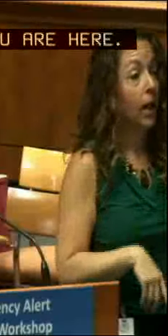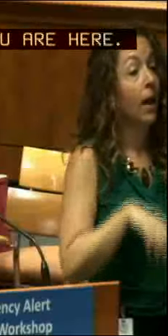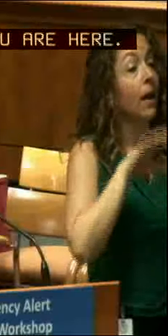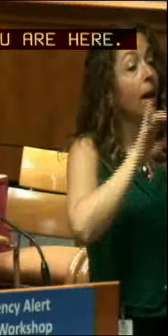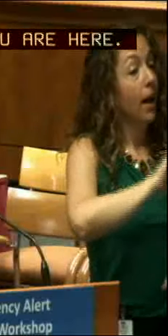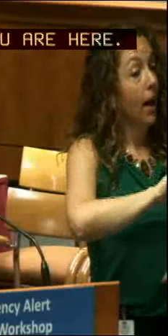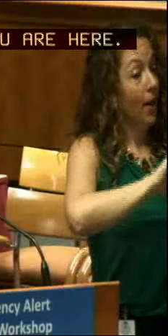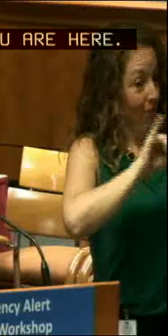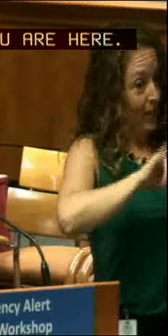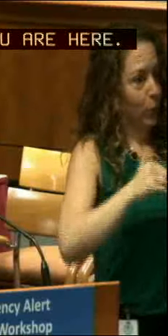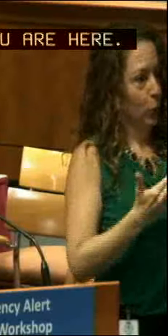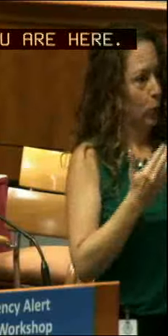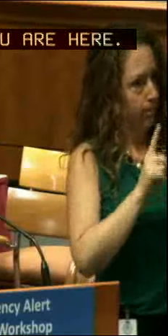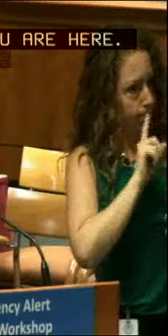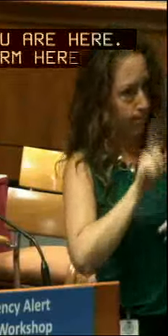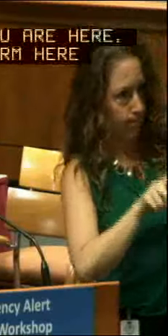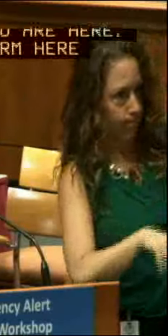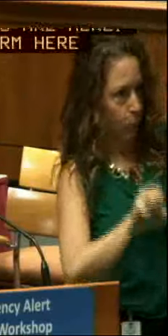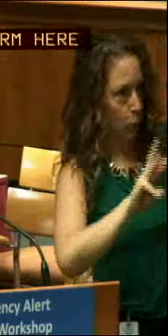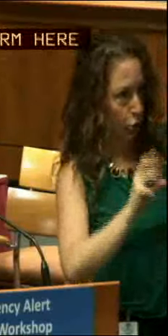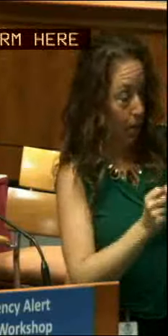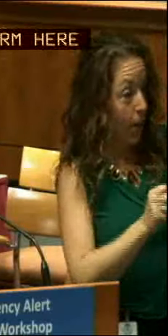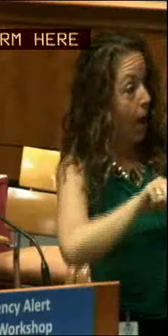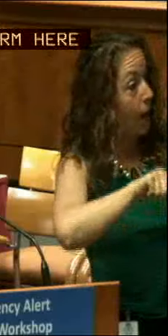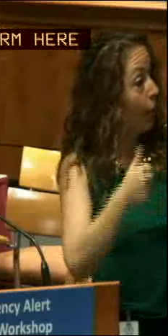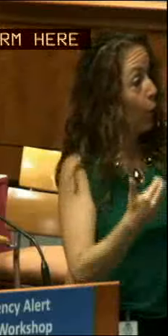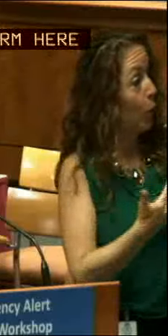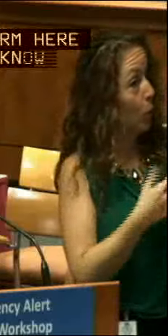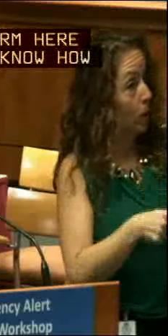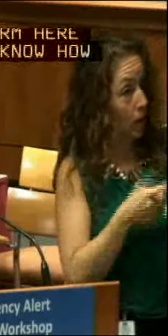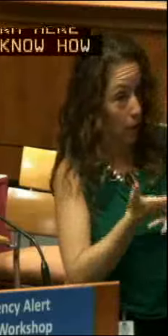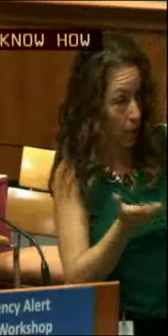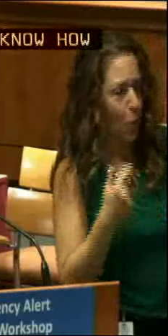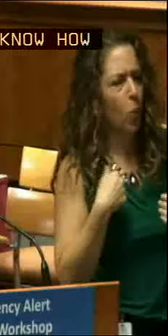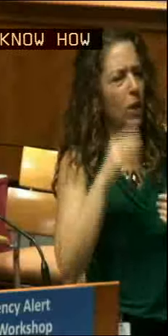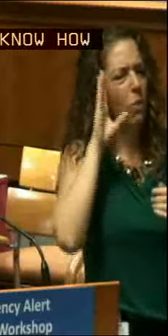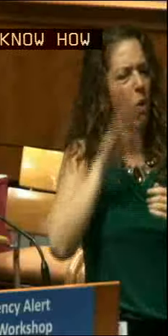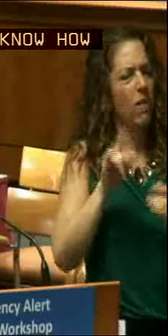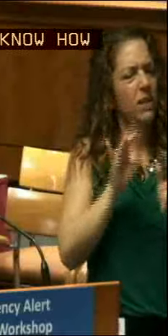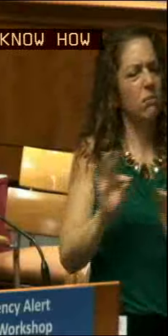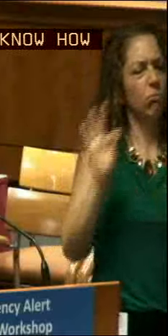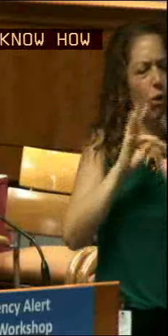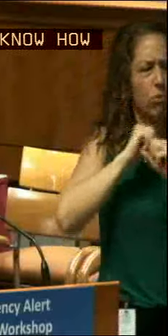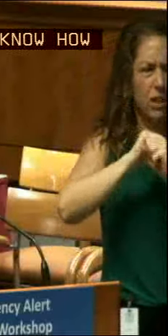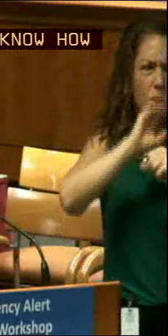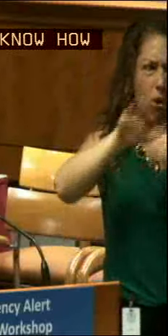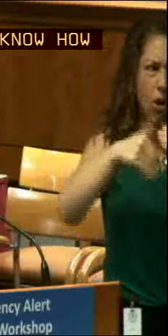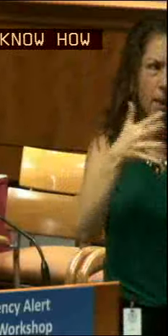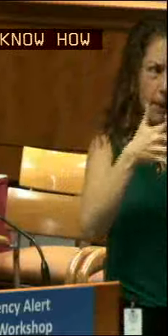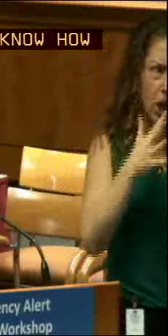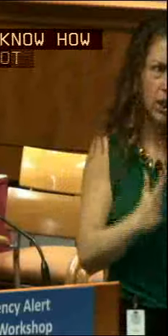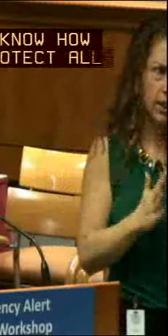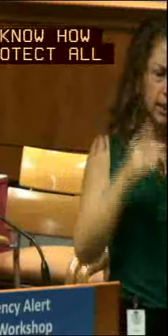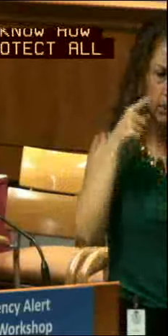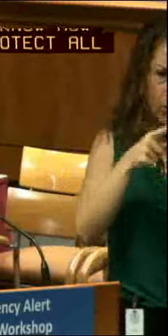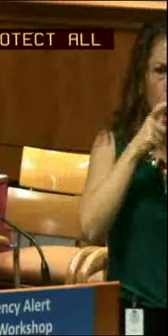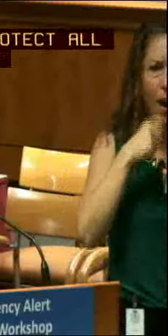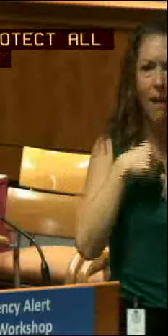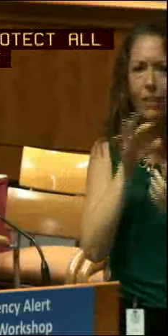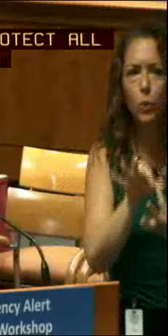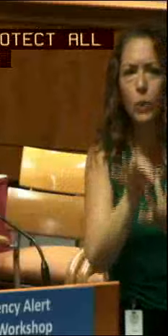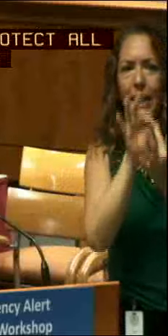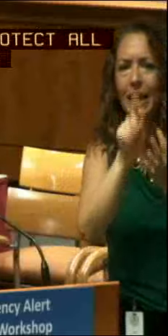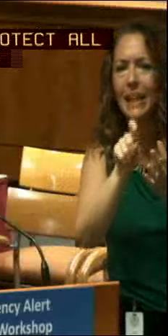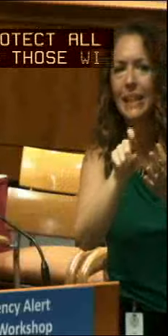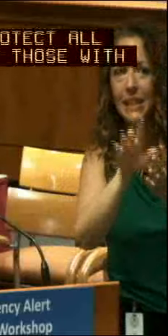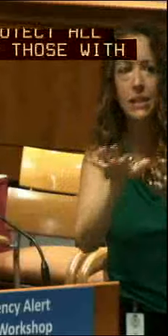how important it is to protect all Americans, especially those with unique needs. So attendees